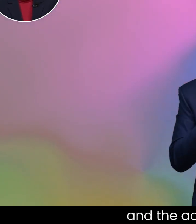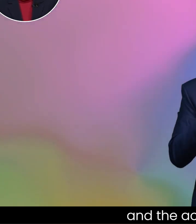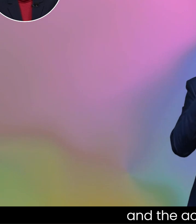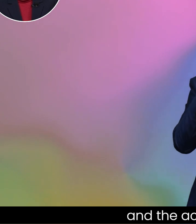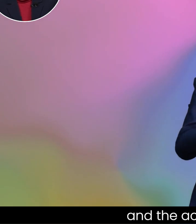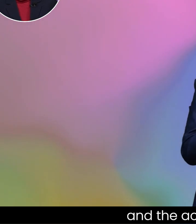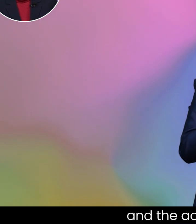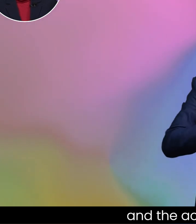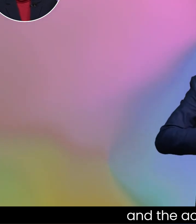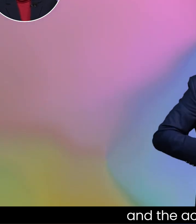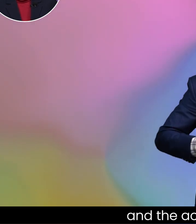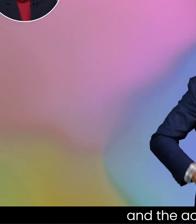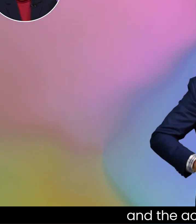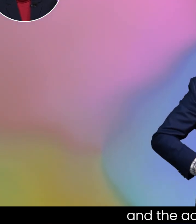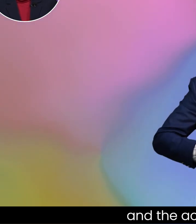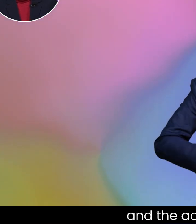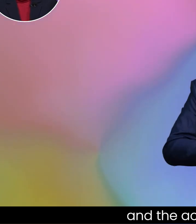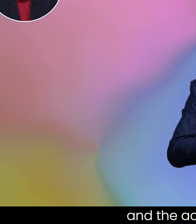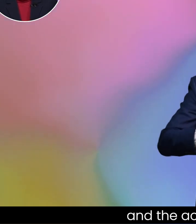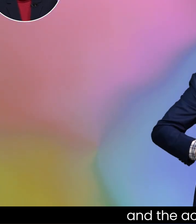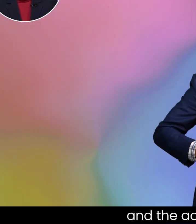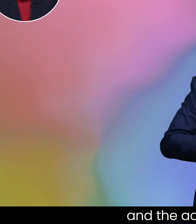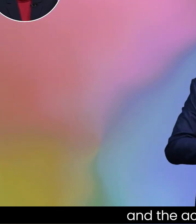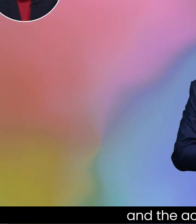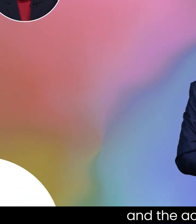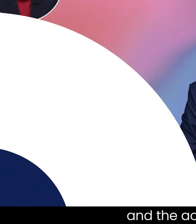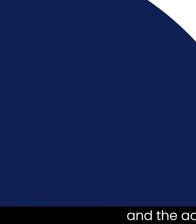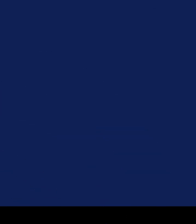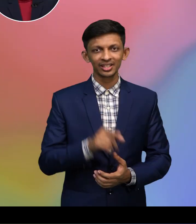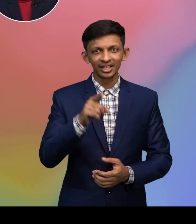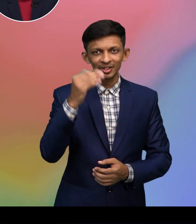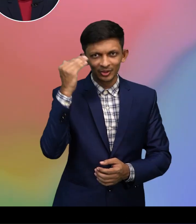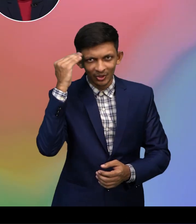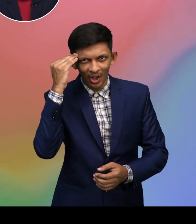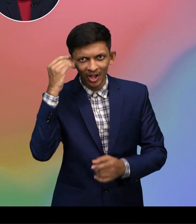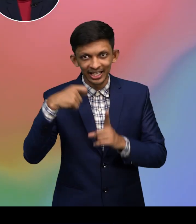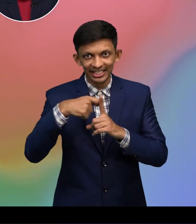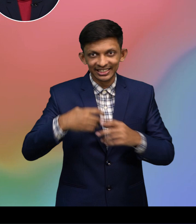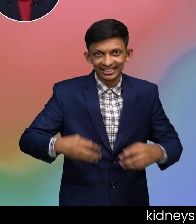1971 at the Christian Medical College.